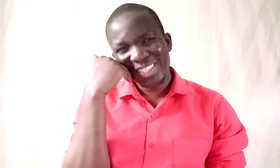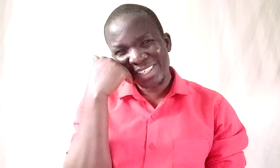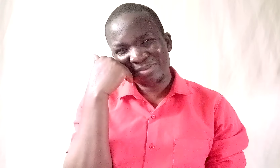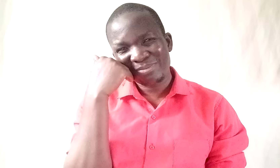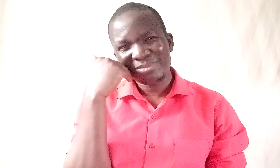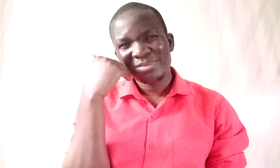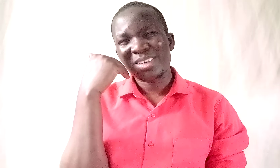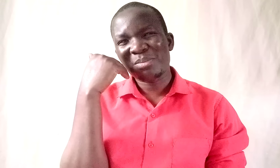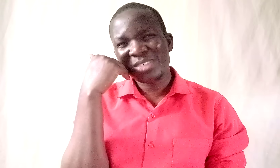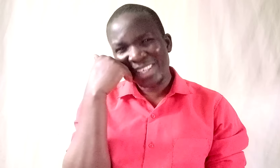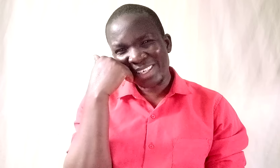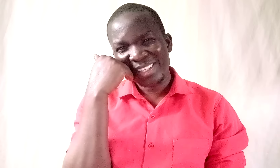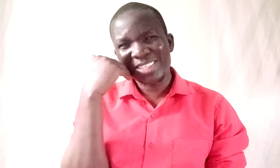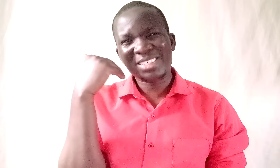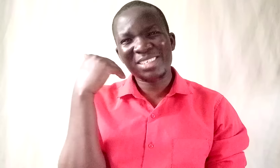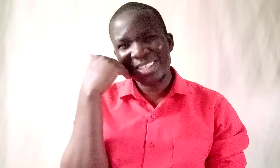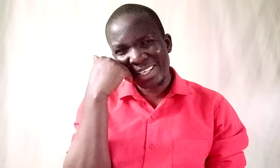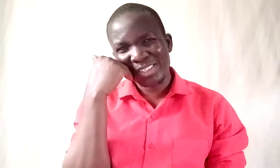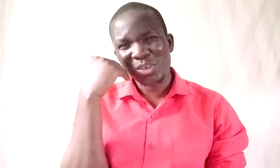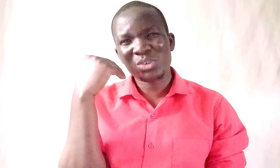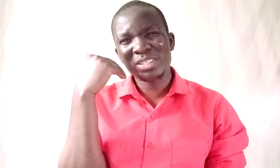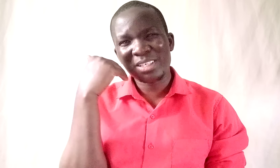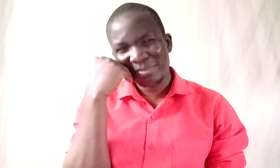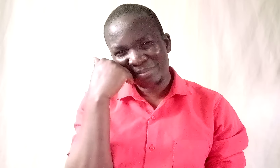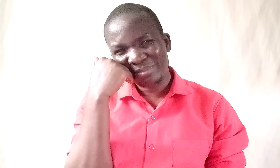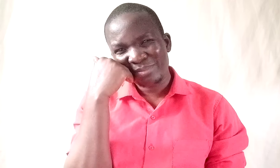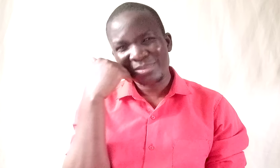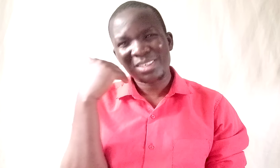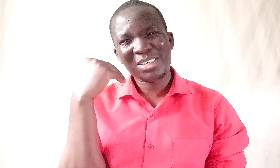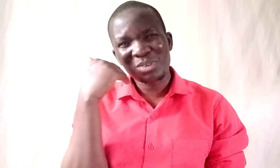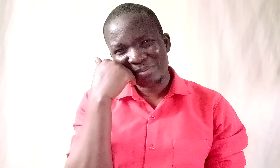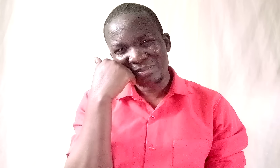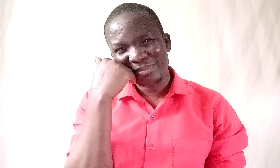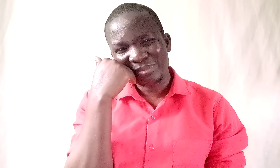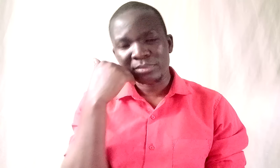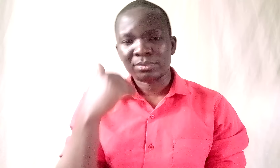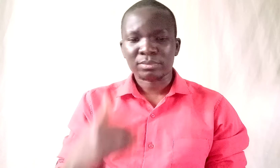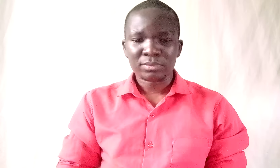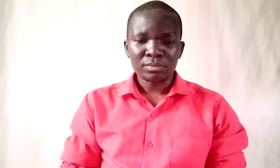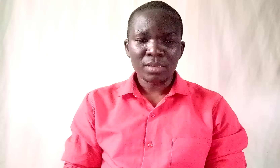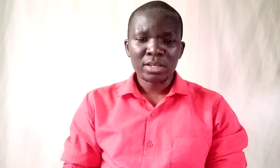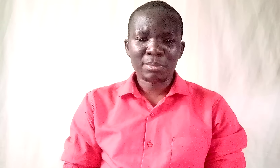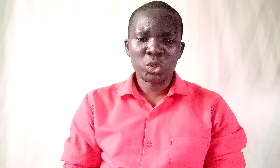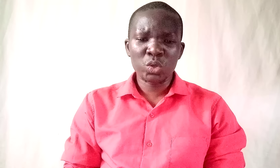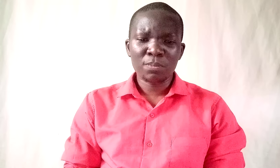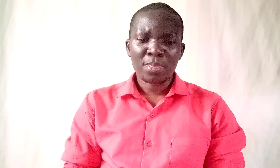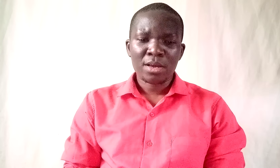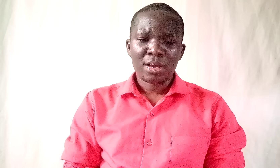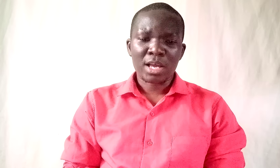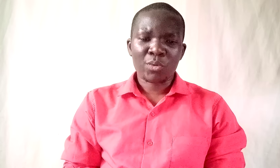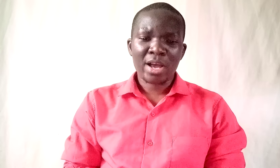sick, I'm sick. This is sickness or sick. This one. Number 2, we